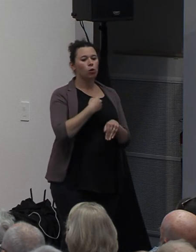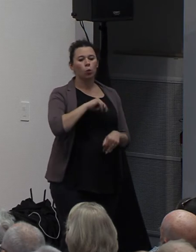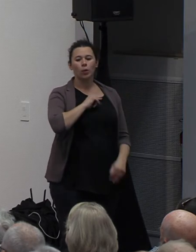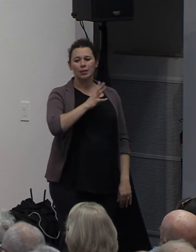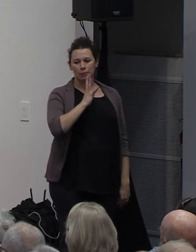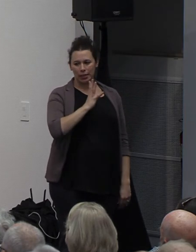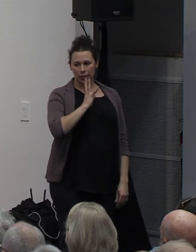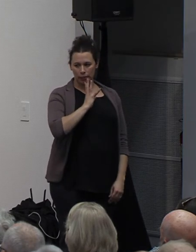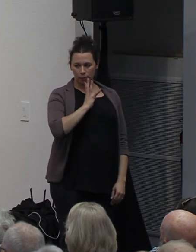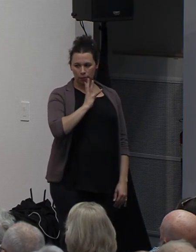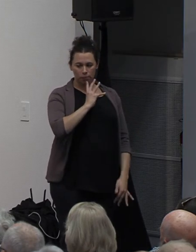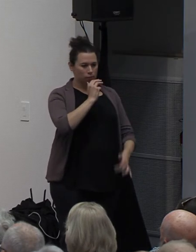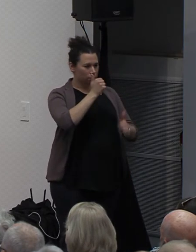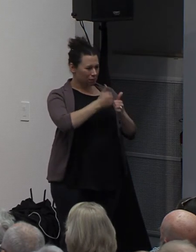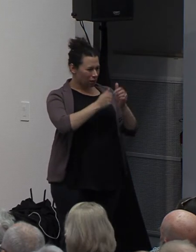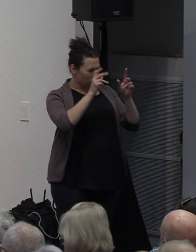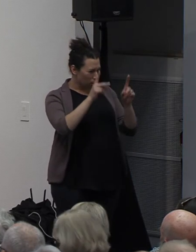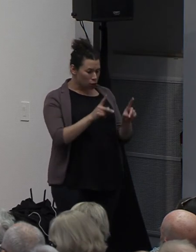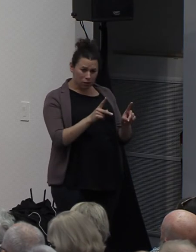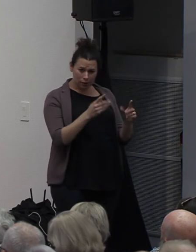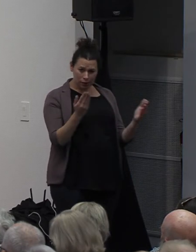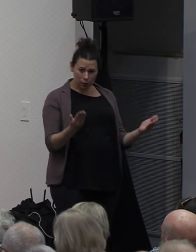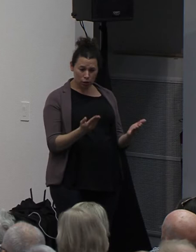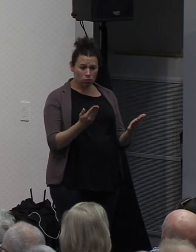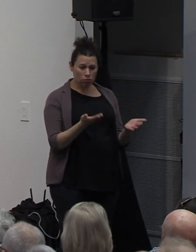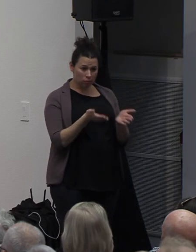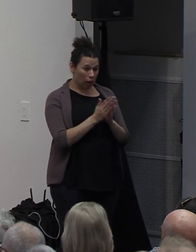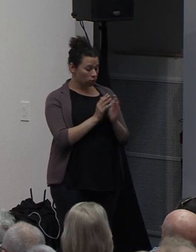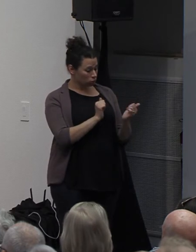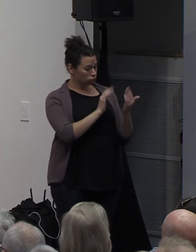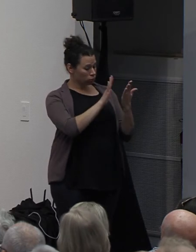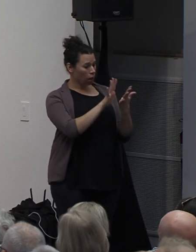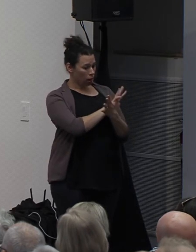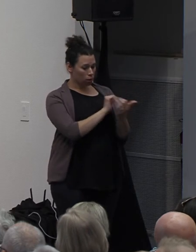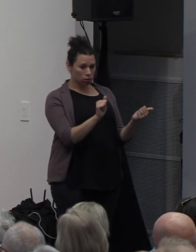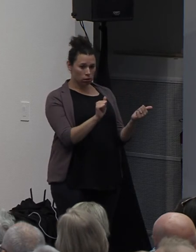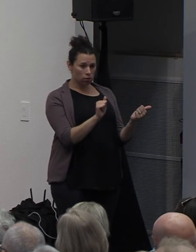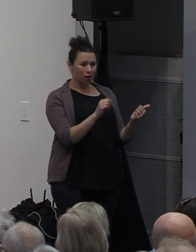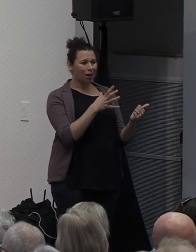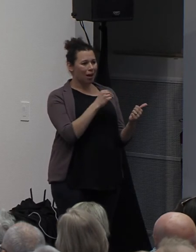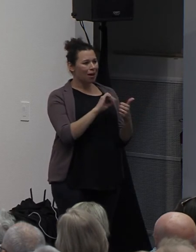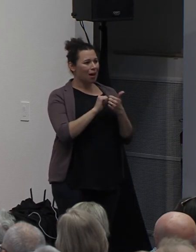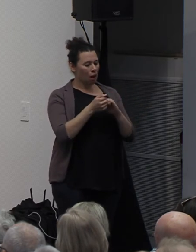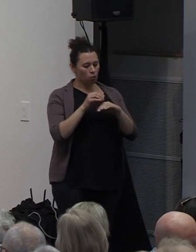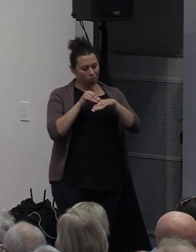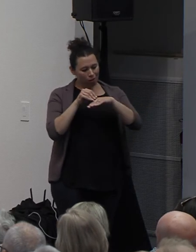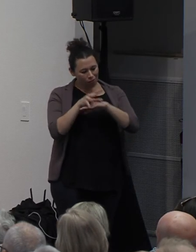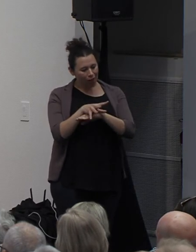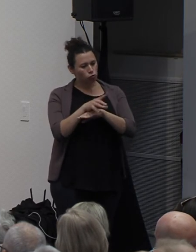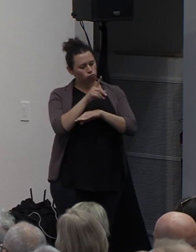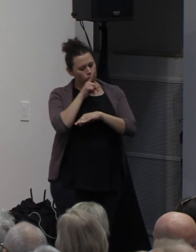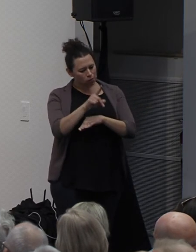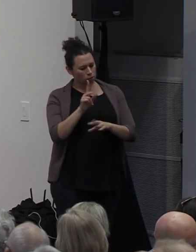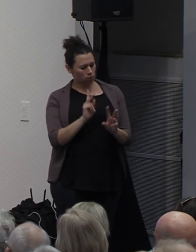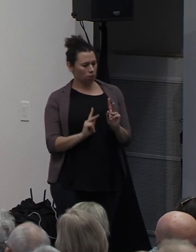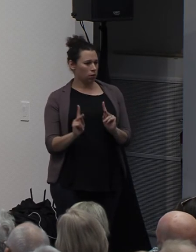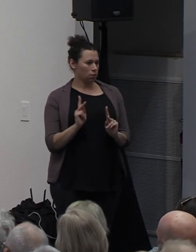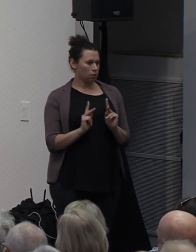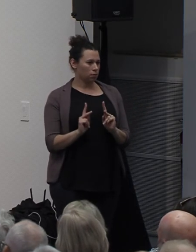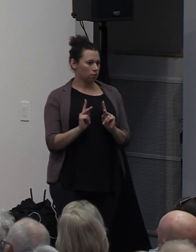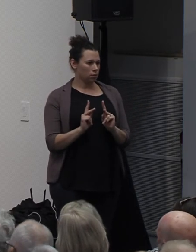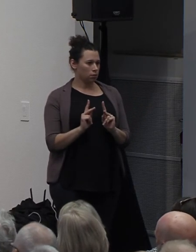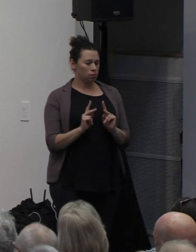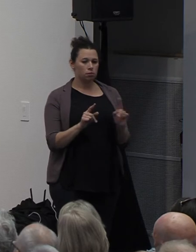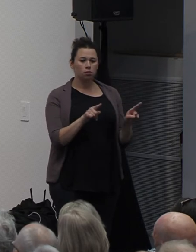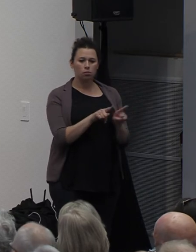person in this room is asked to confront not just the Holocaust itself, but how it affected and still affects real people. We